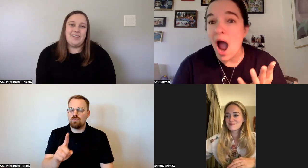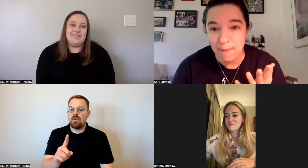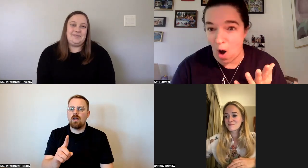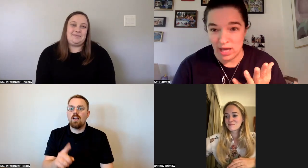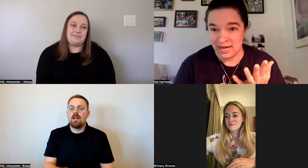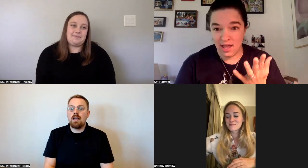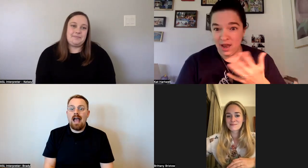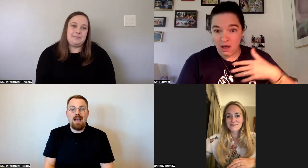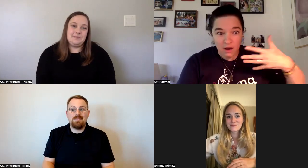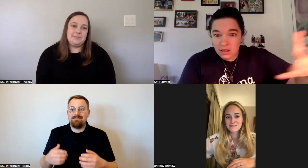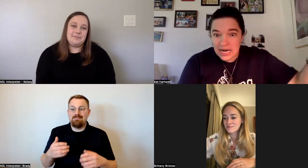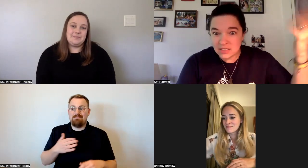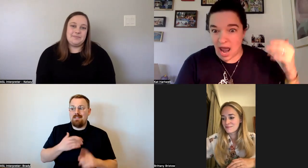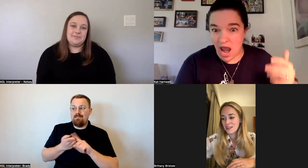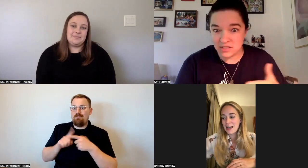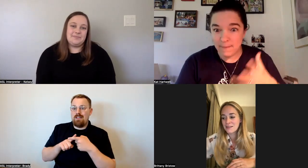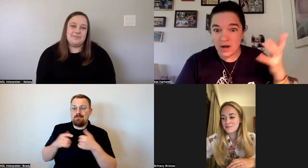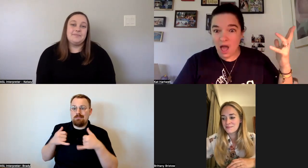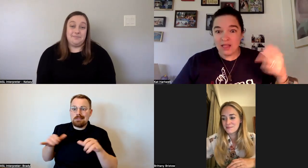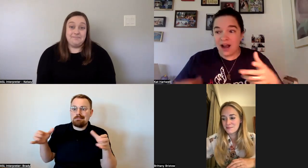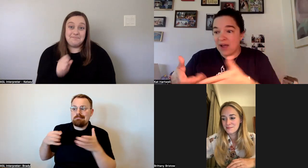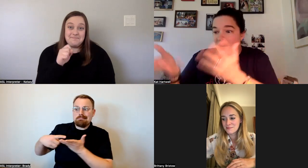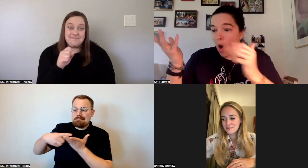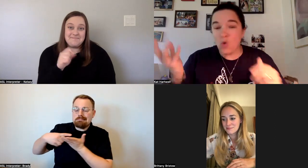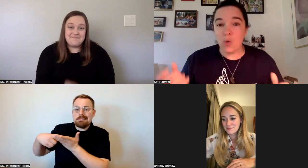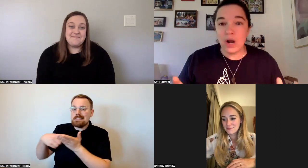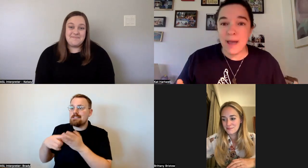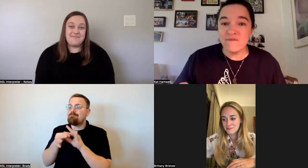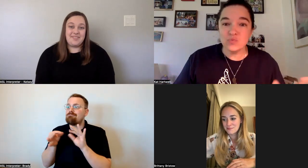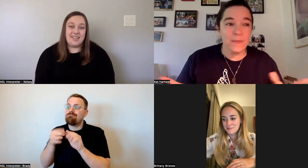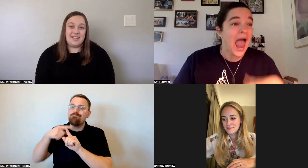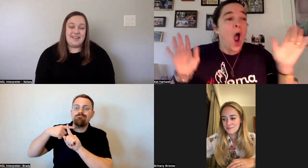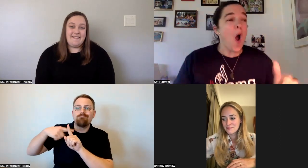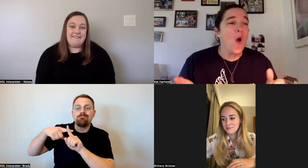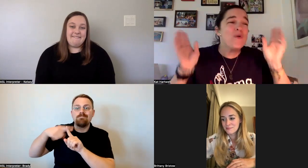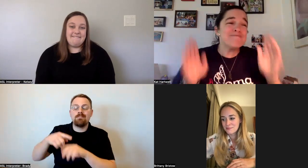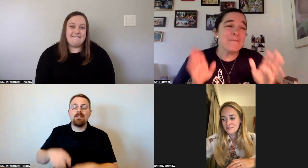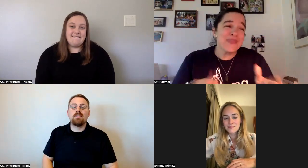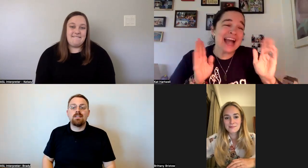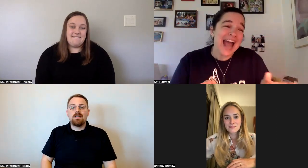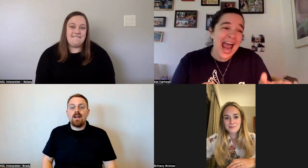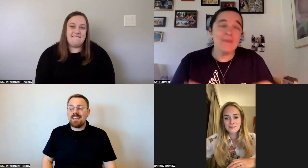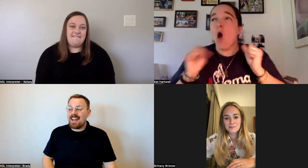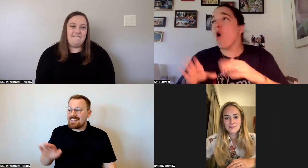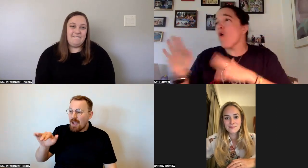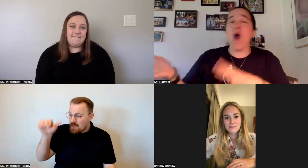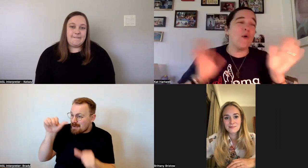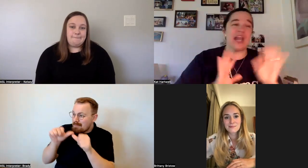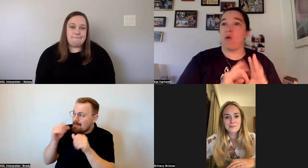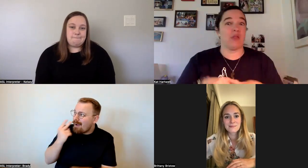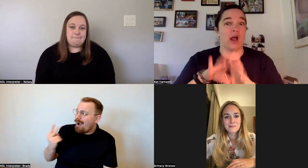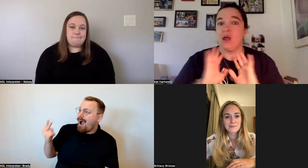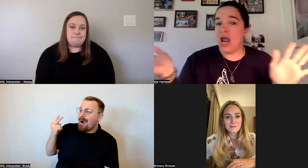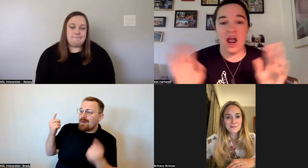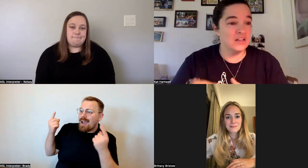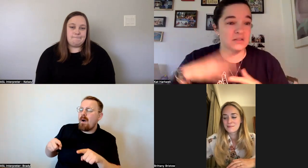still talk about it these days. Yeah. I mean, like if I get a hold of one of my friends, we'd be like, oh, remember that time? Oh,